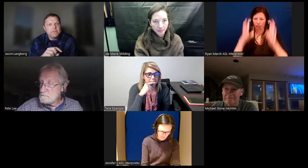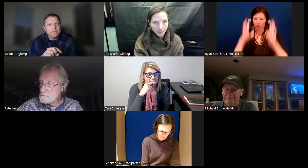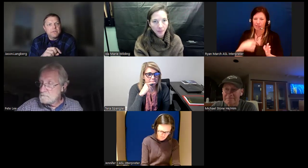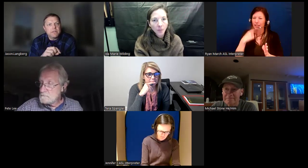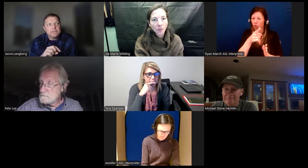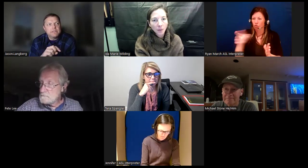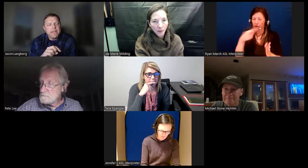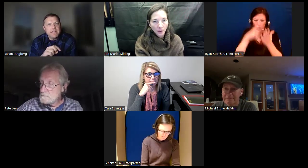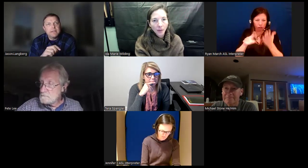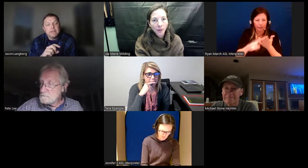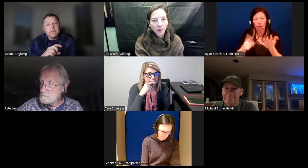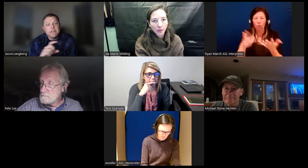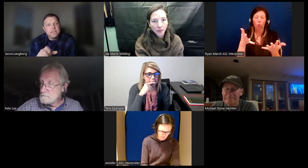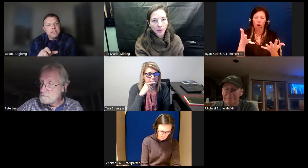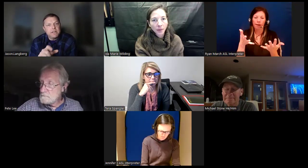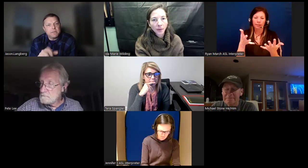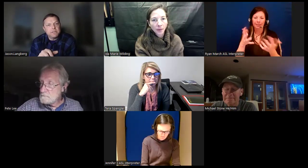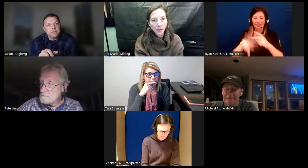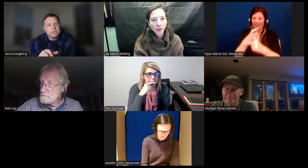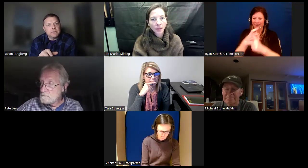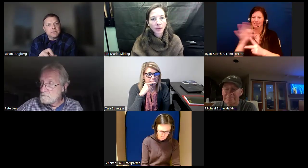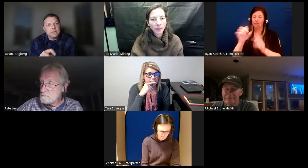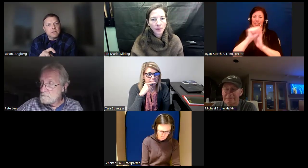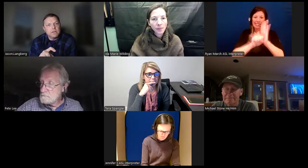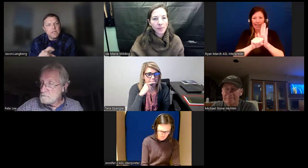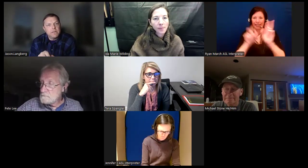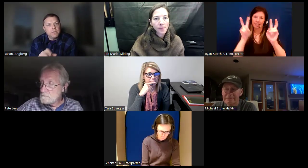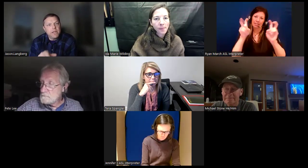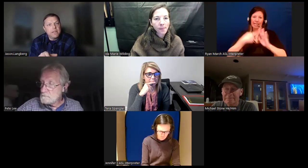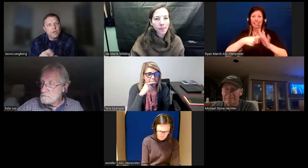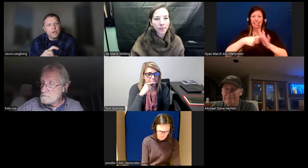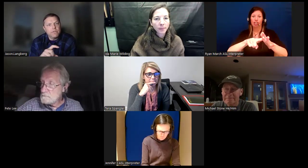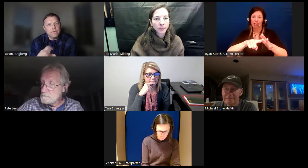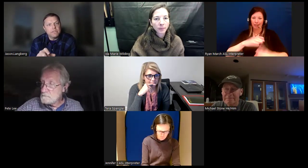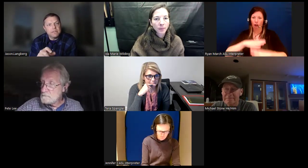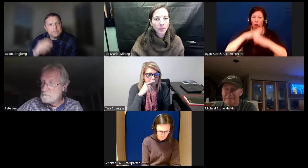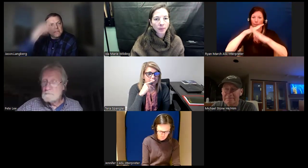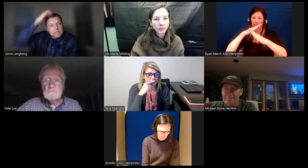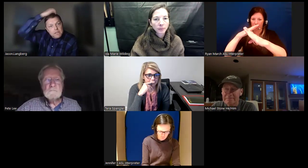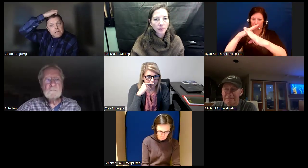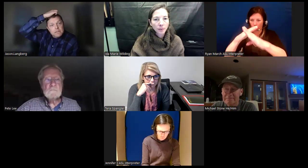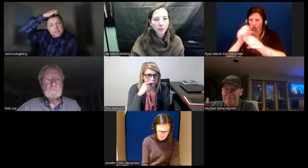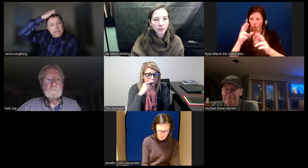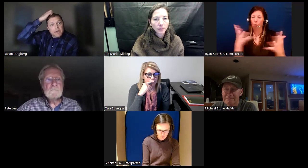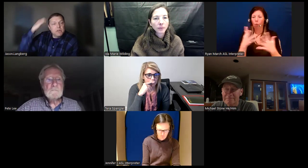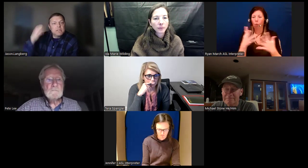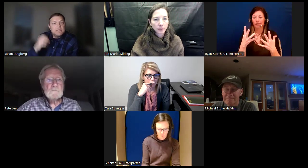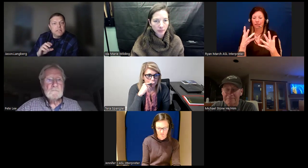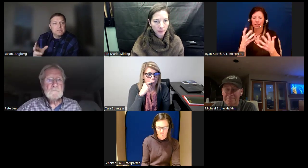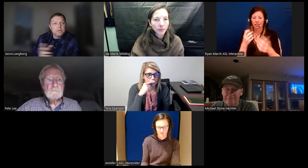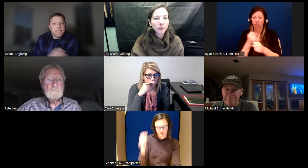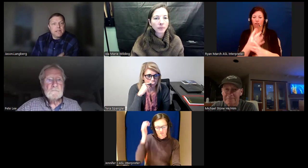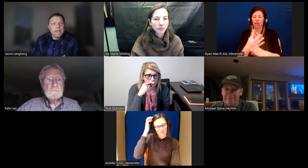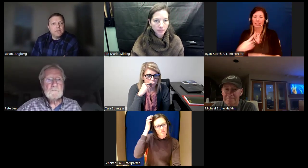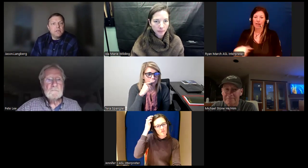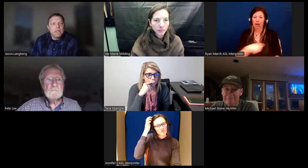of state initiated obstacles are in the way there or are forcing us to take on burdens that the